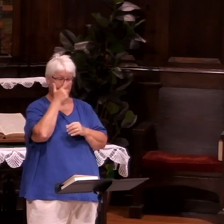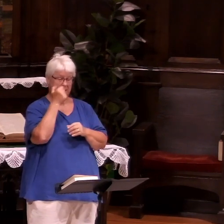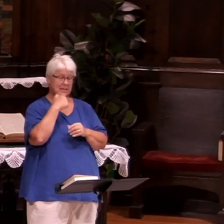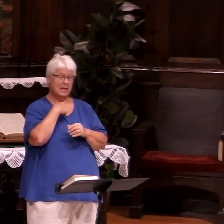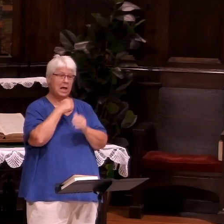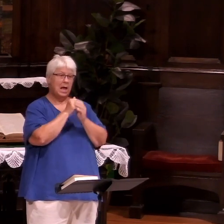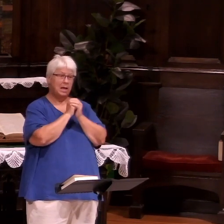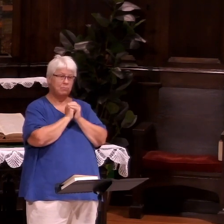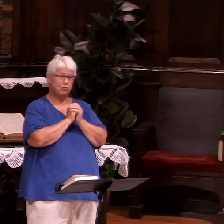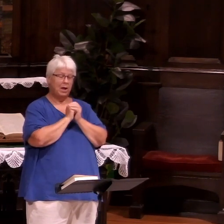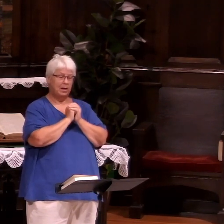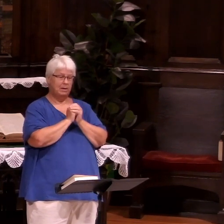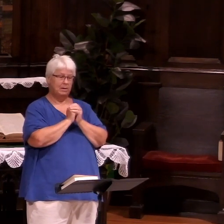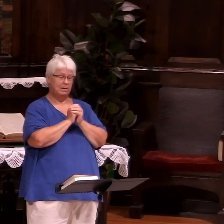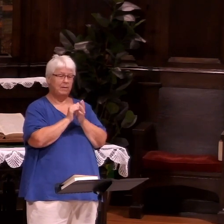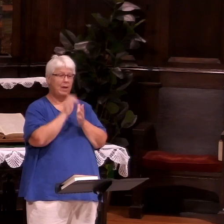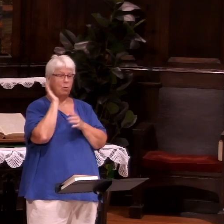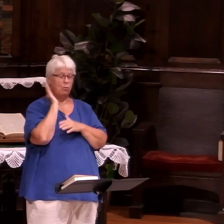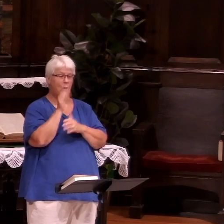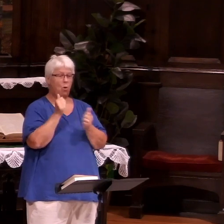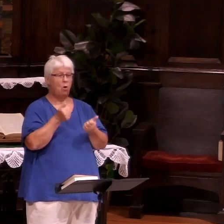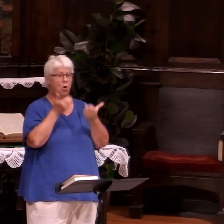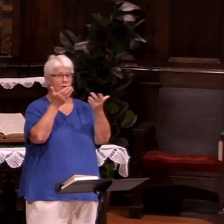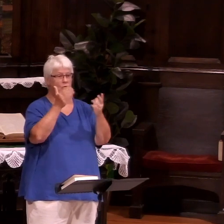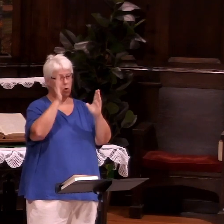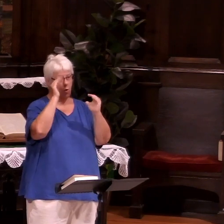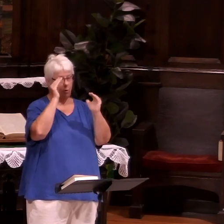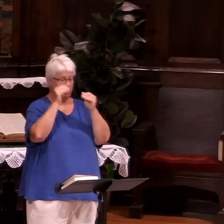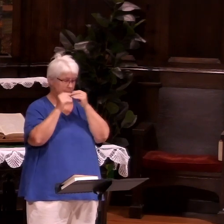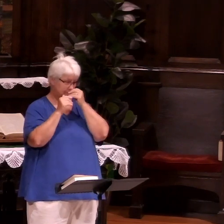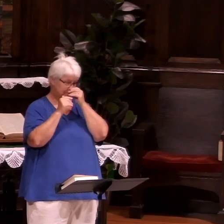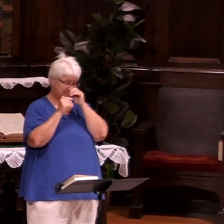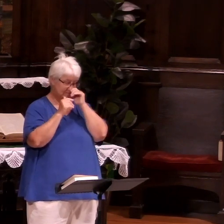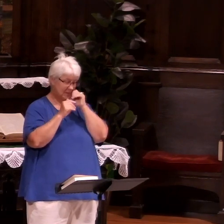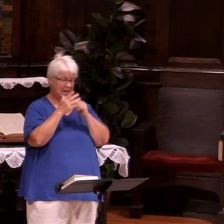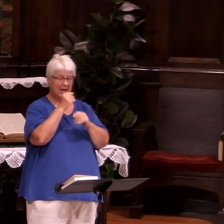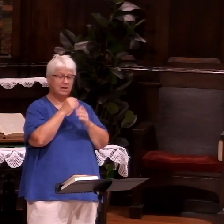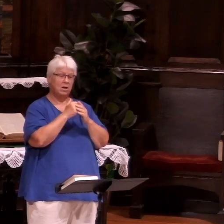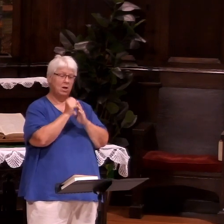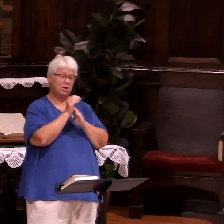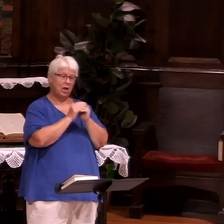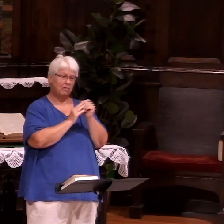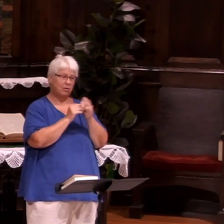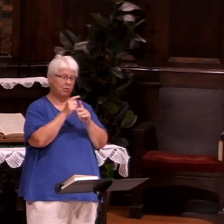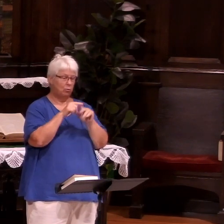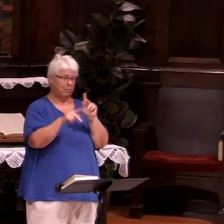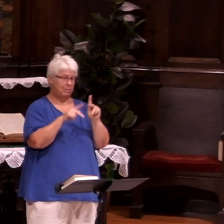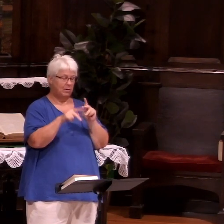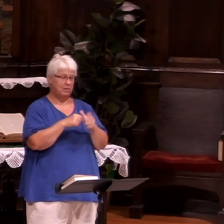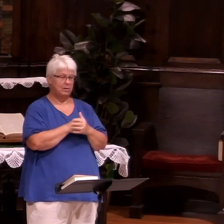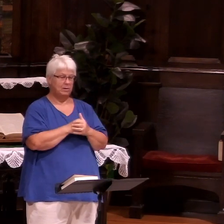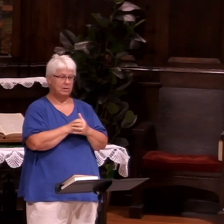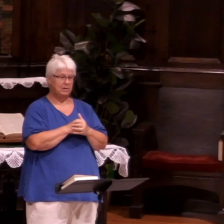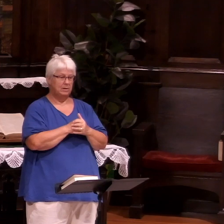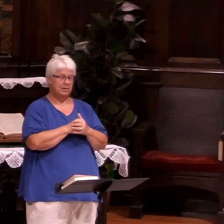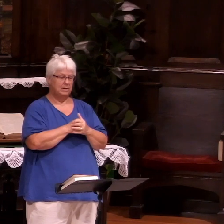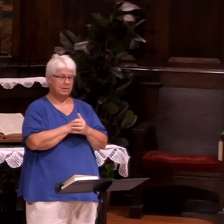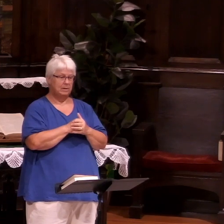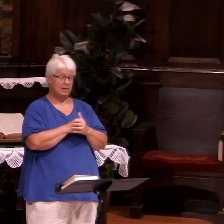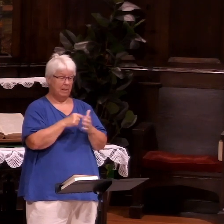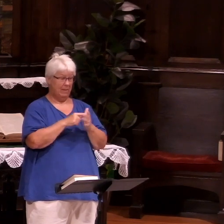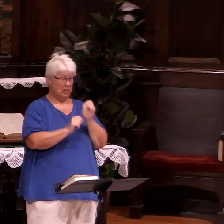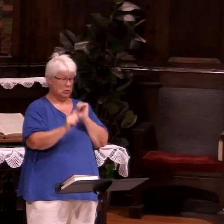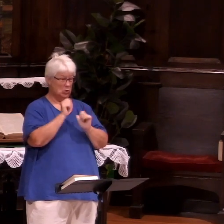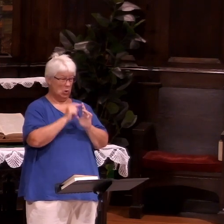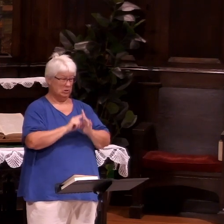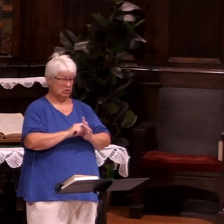I pray that it will offer some hope and comfort to people. When this